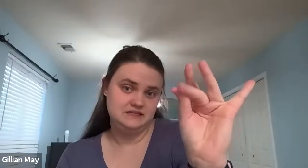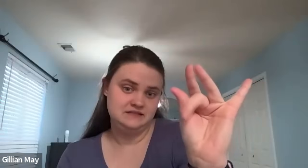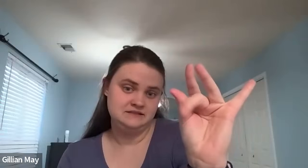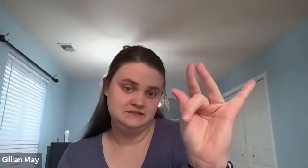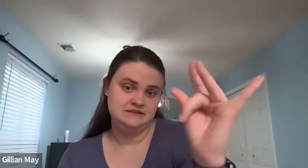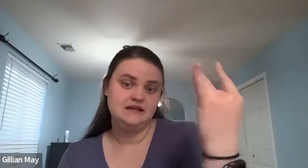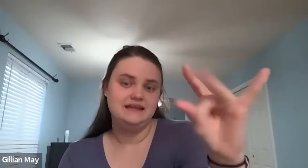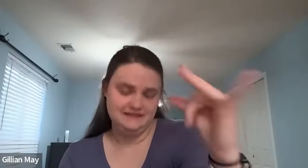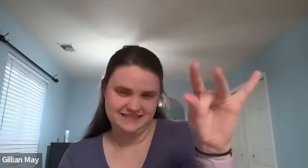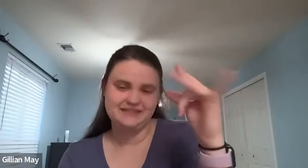18,